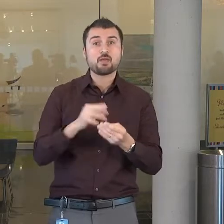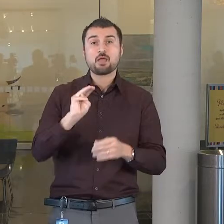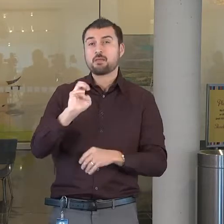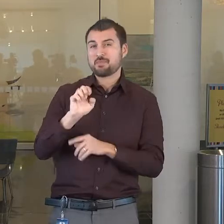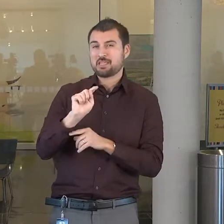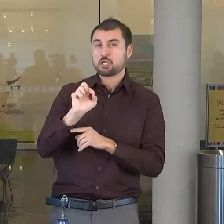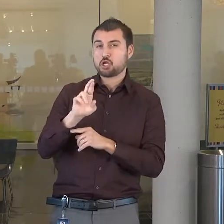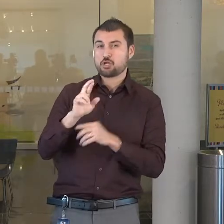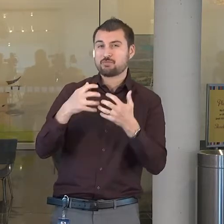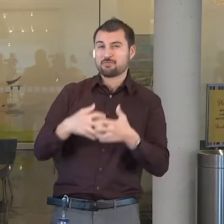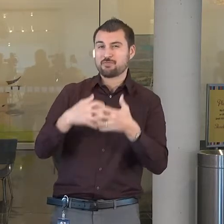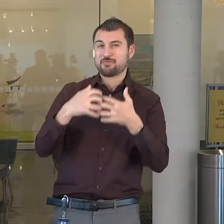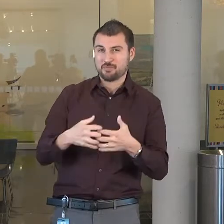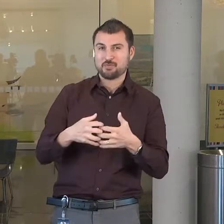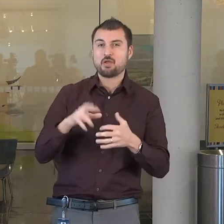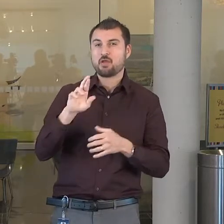rates.